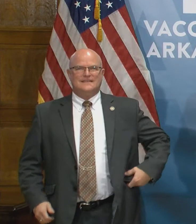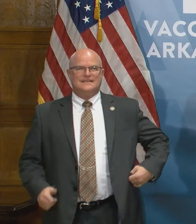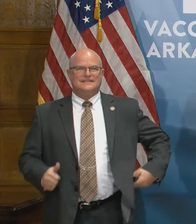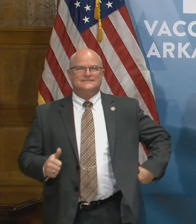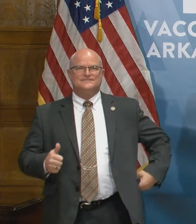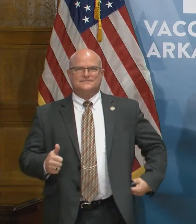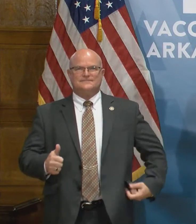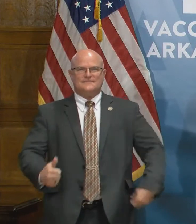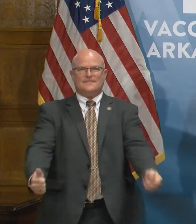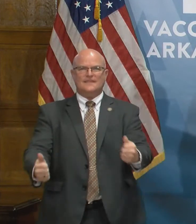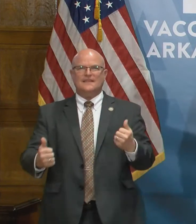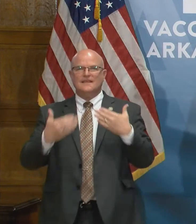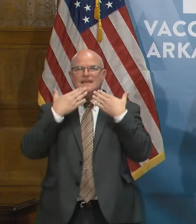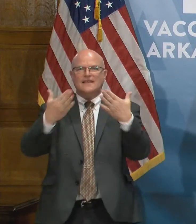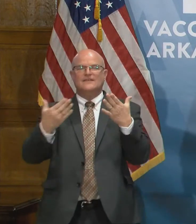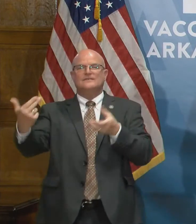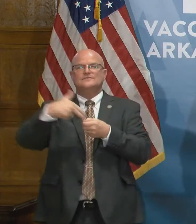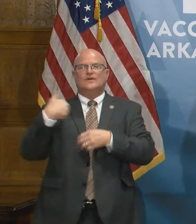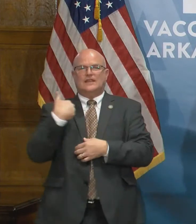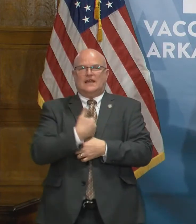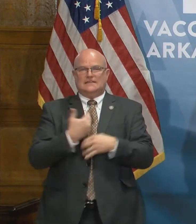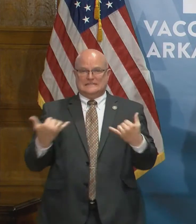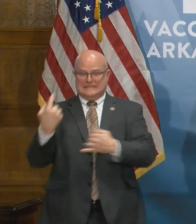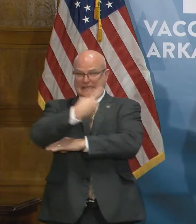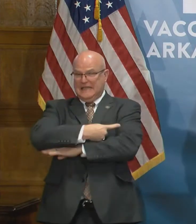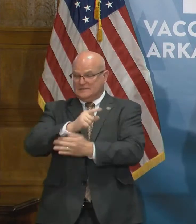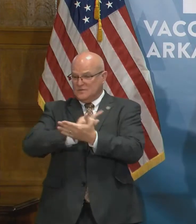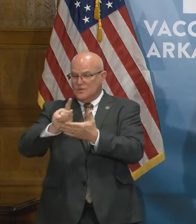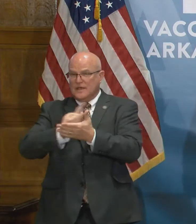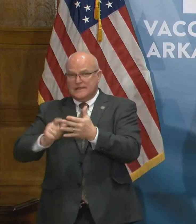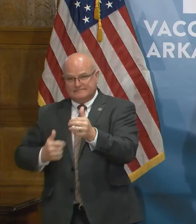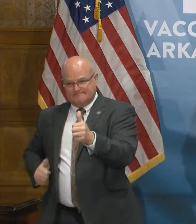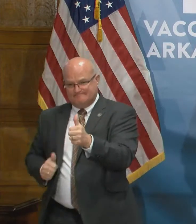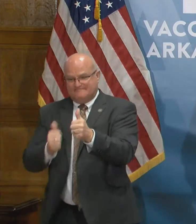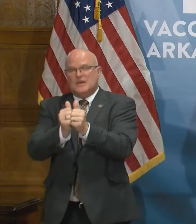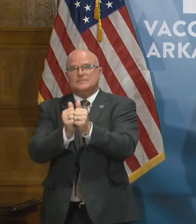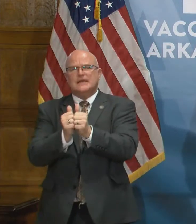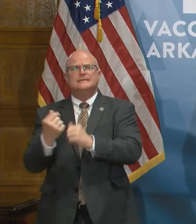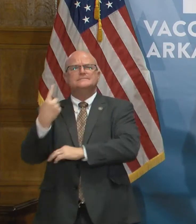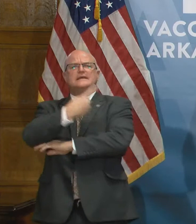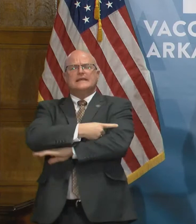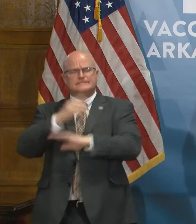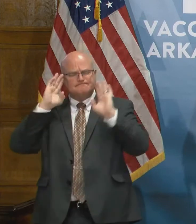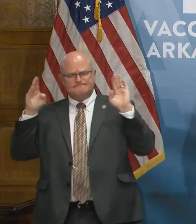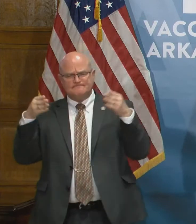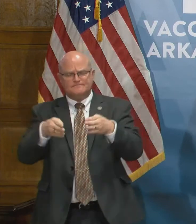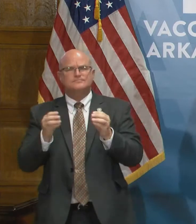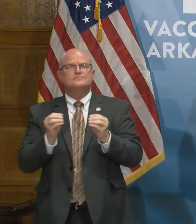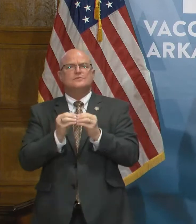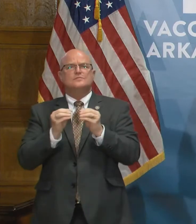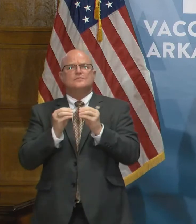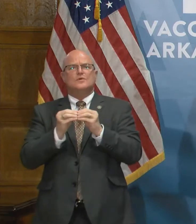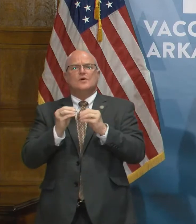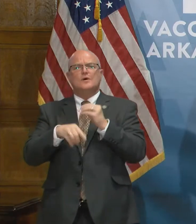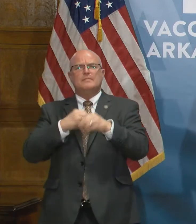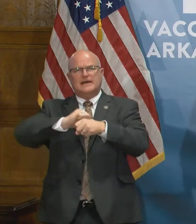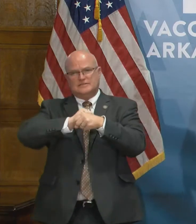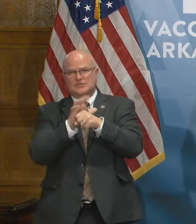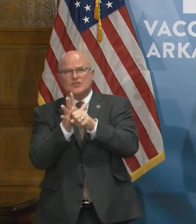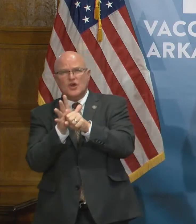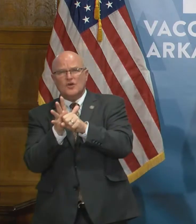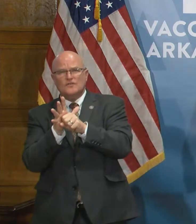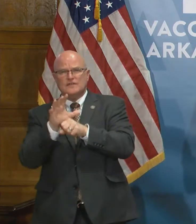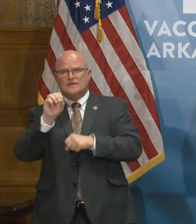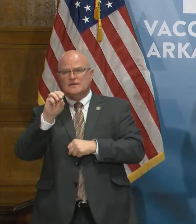Thank you for joining me for today's weekly update, and today we'll be focusing on COVID